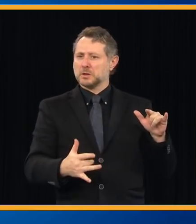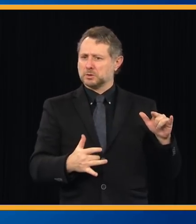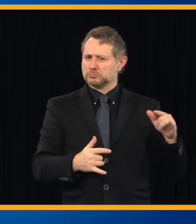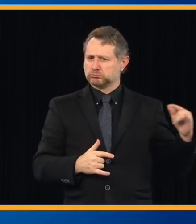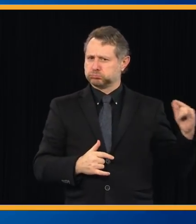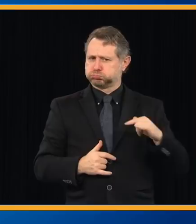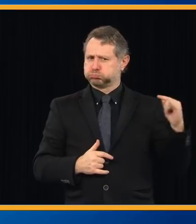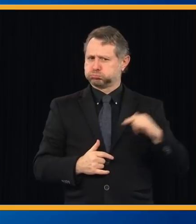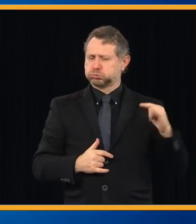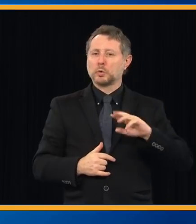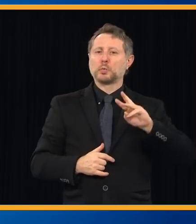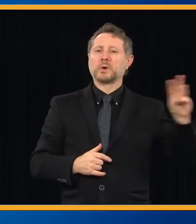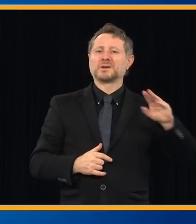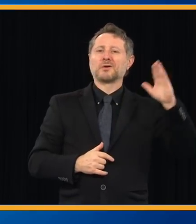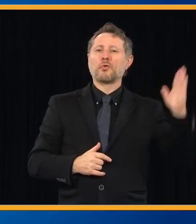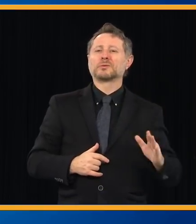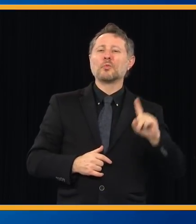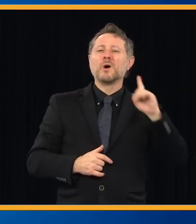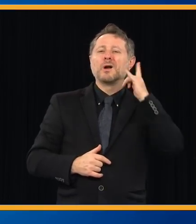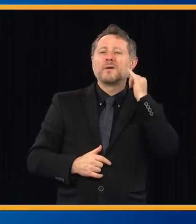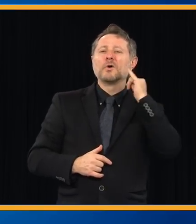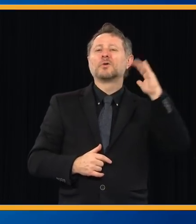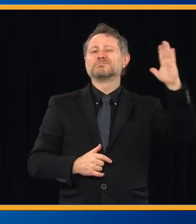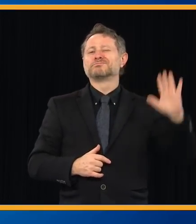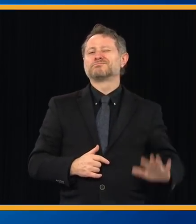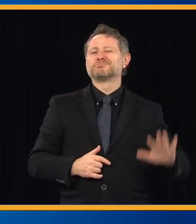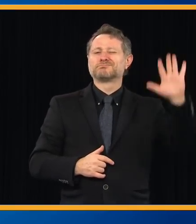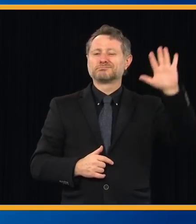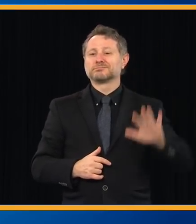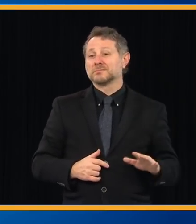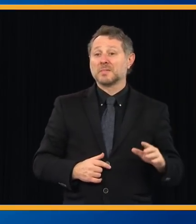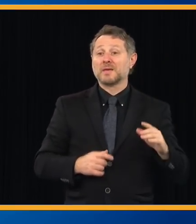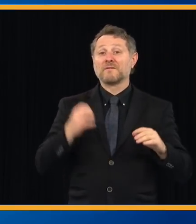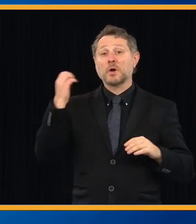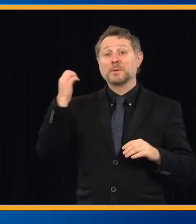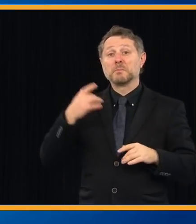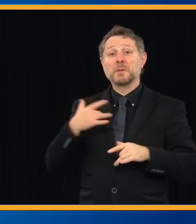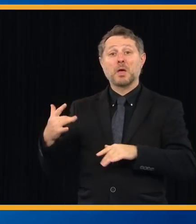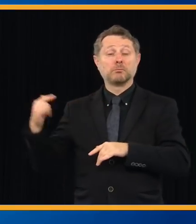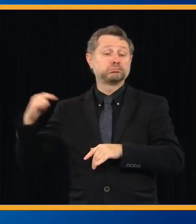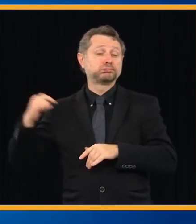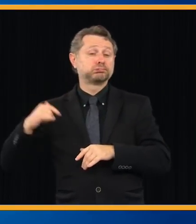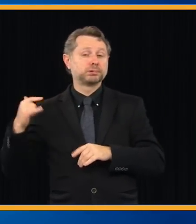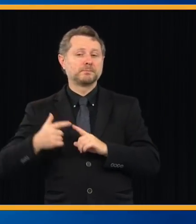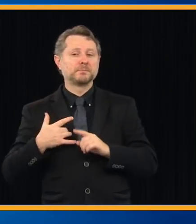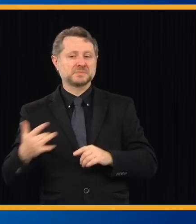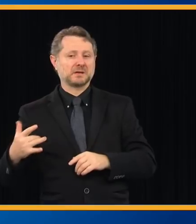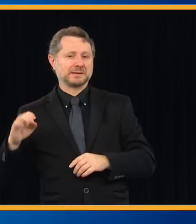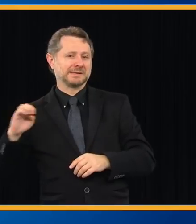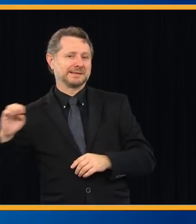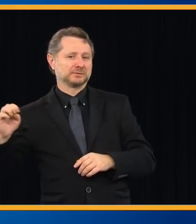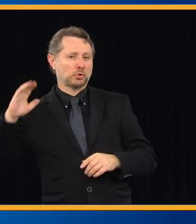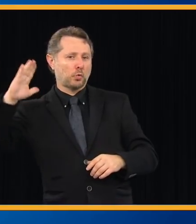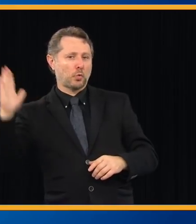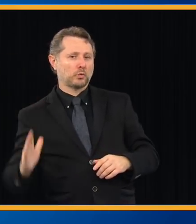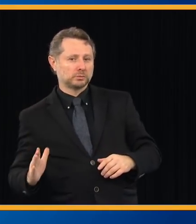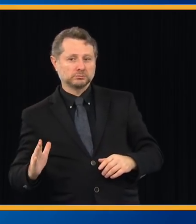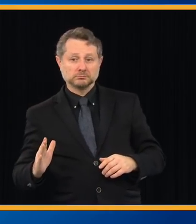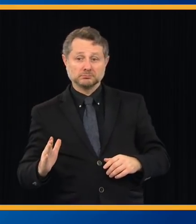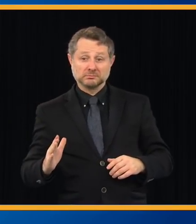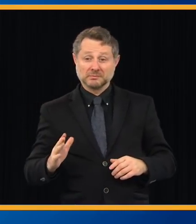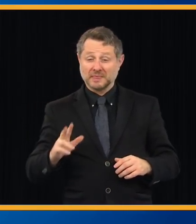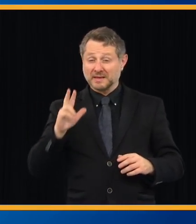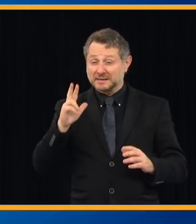United States. But the European flights, they come to the east coast. 3 million Europeans